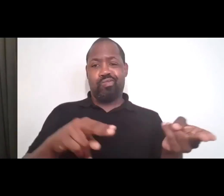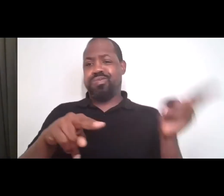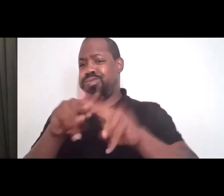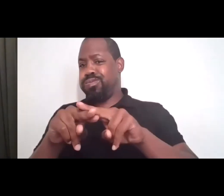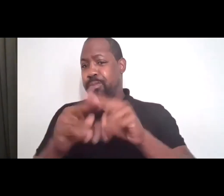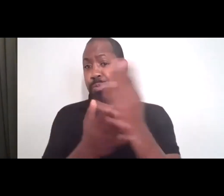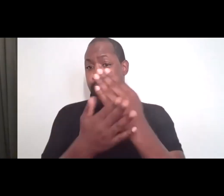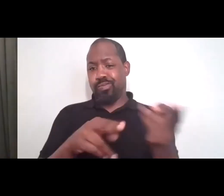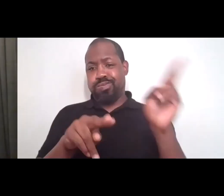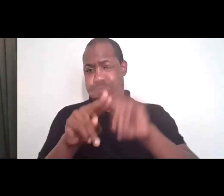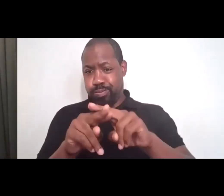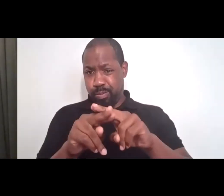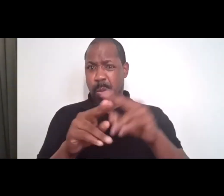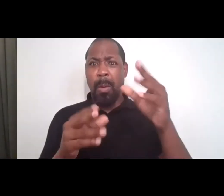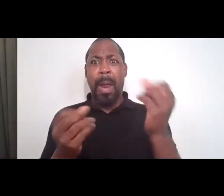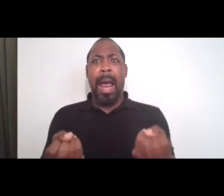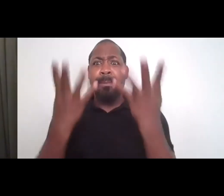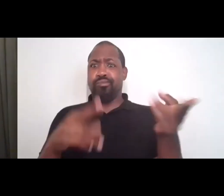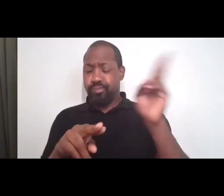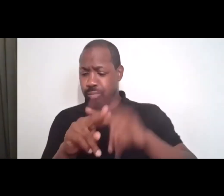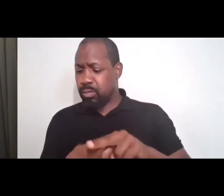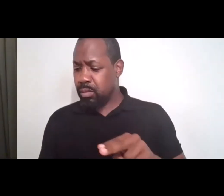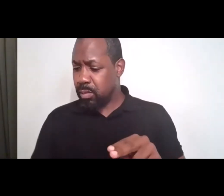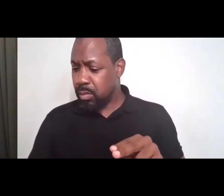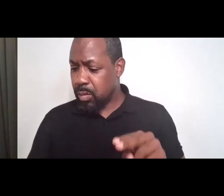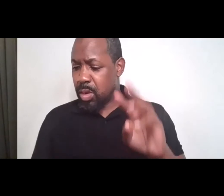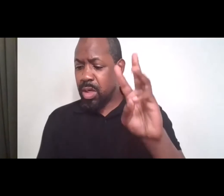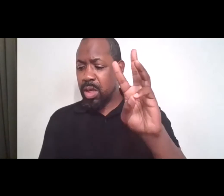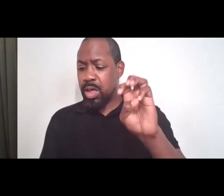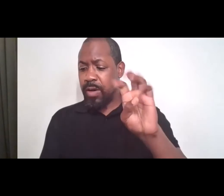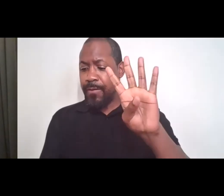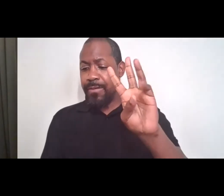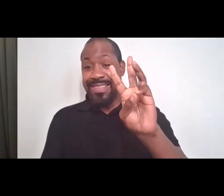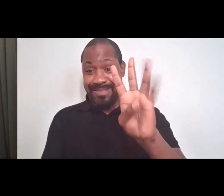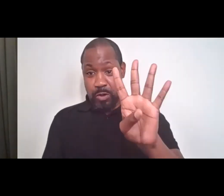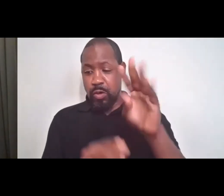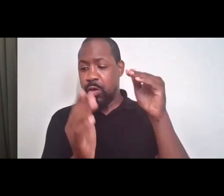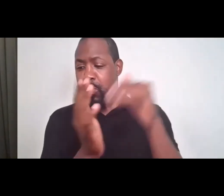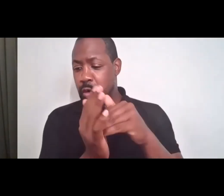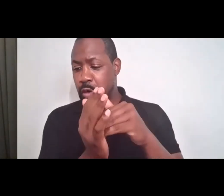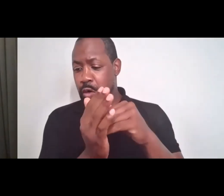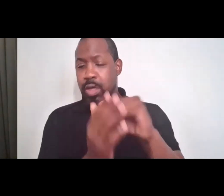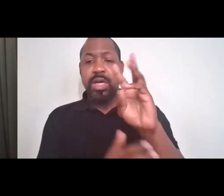that we had an increase in our budget for this coming year. It's